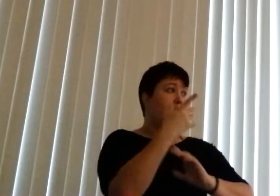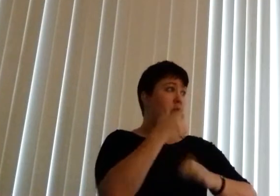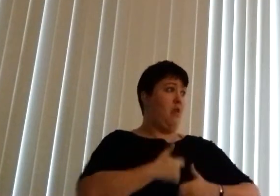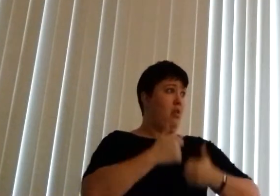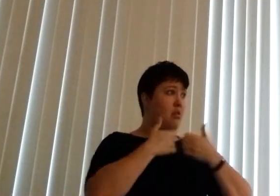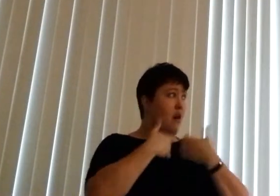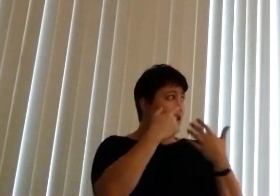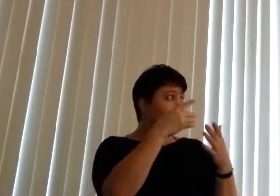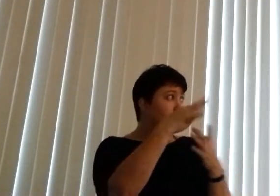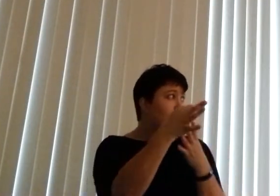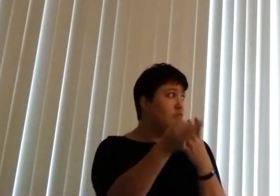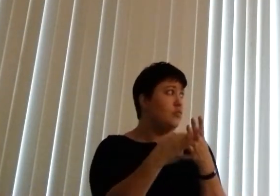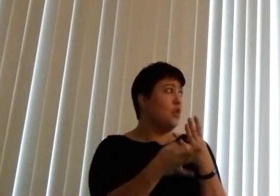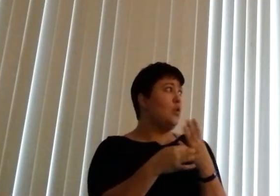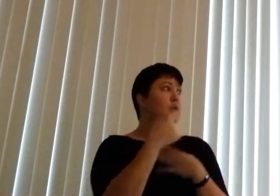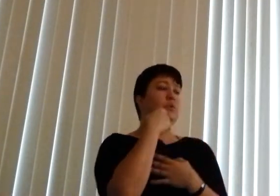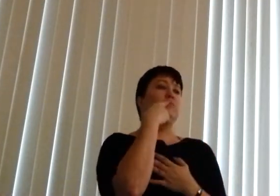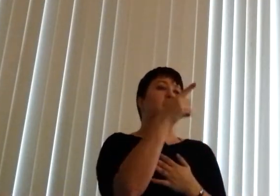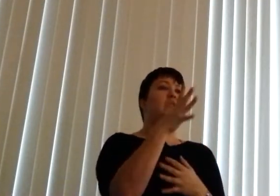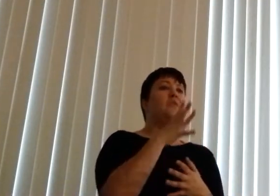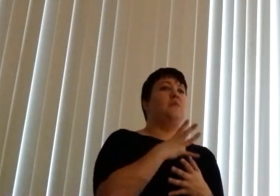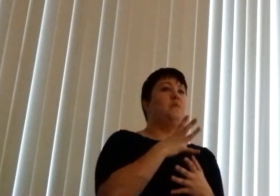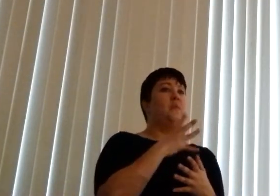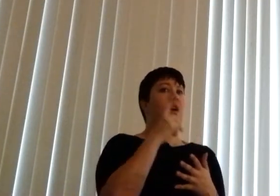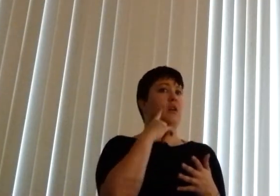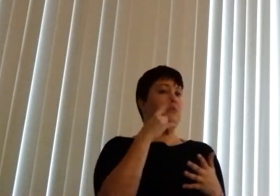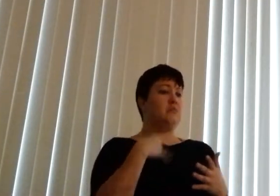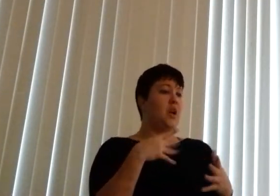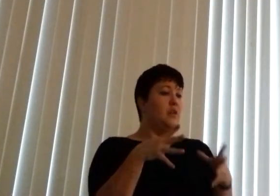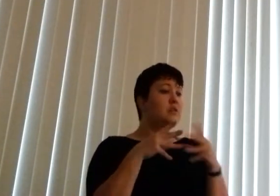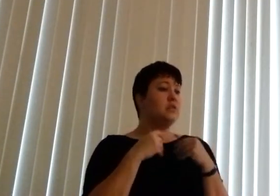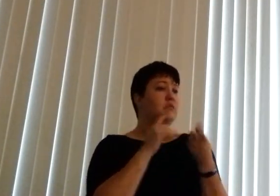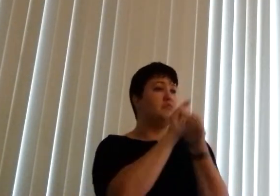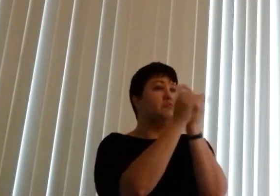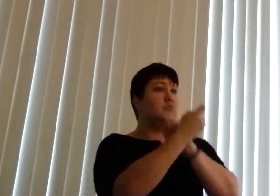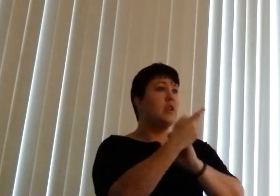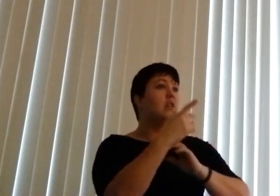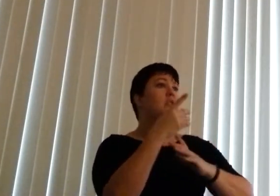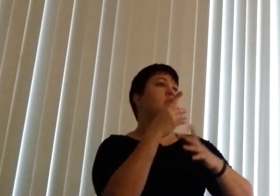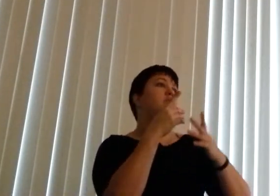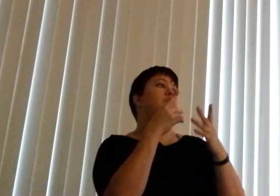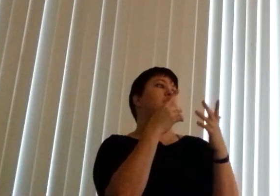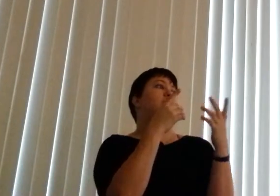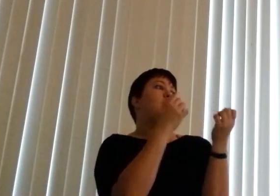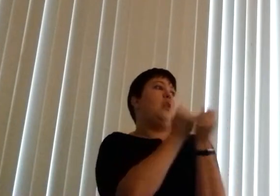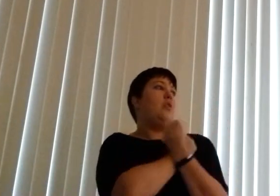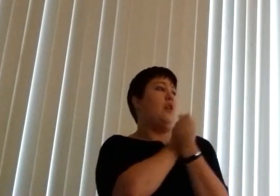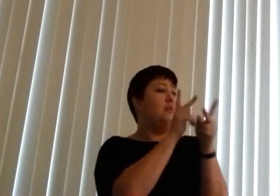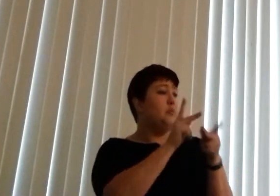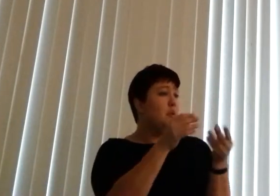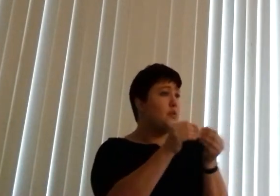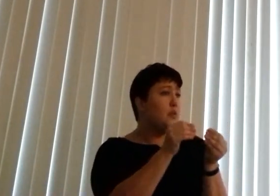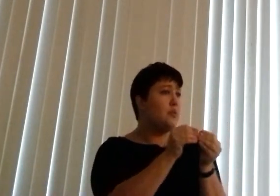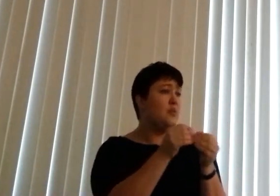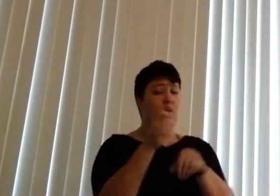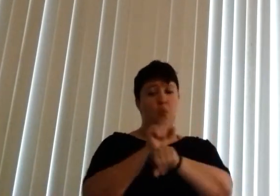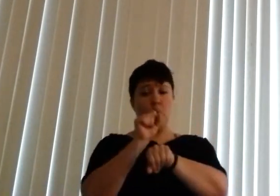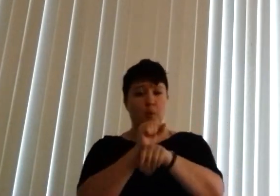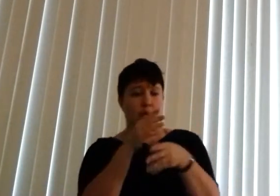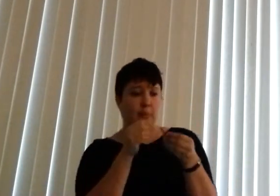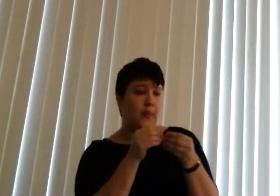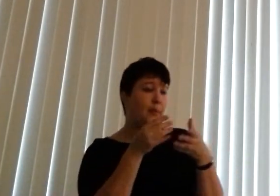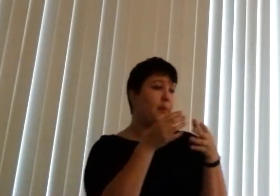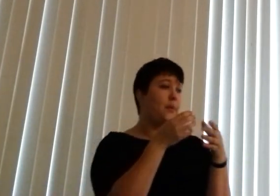or make up with a sibling you were in a fight with, or work more, or maybe work less.